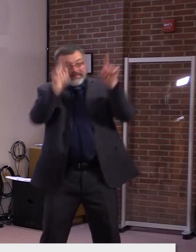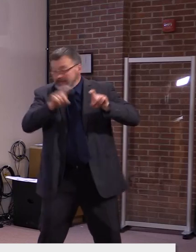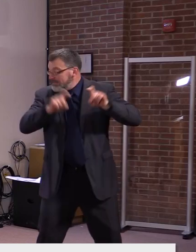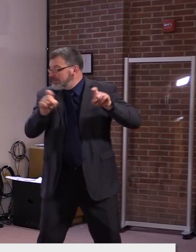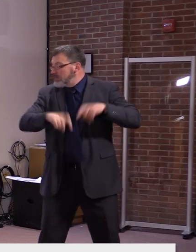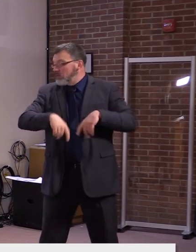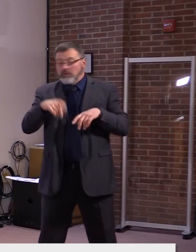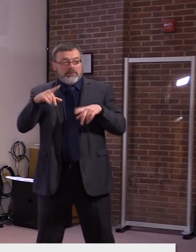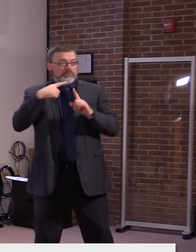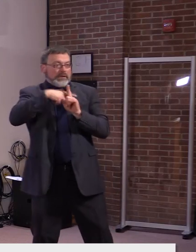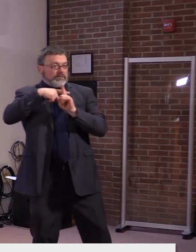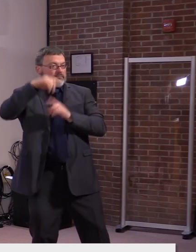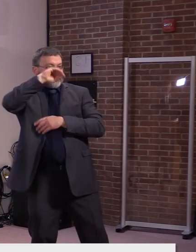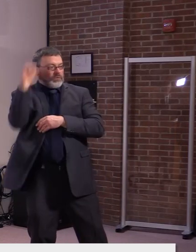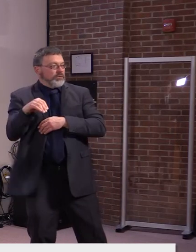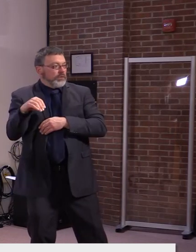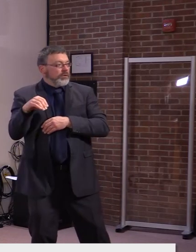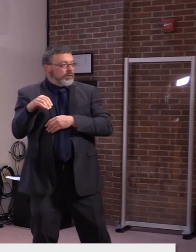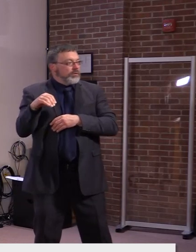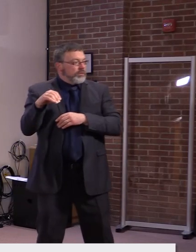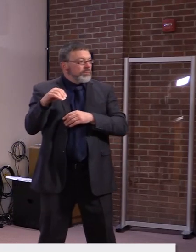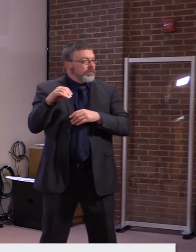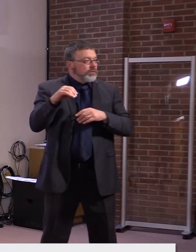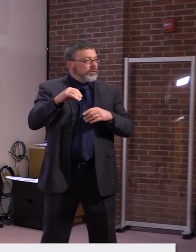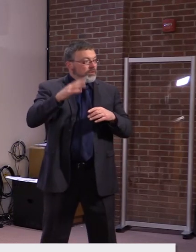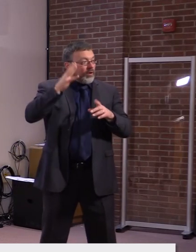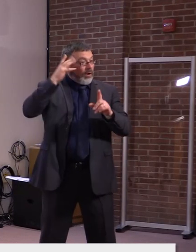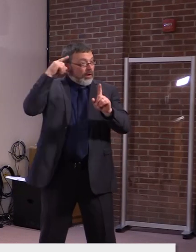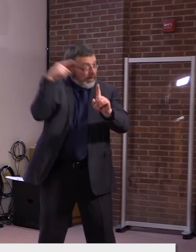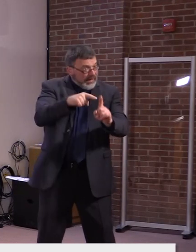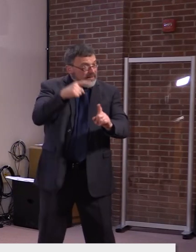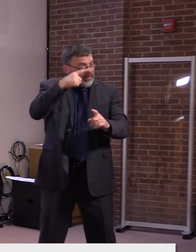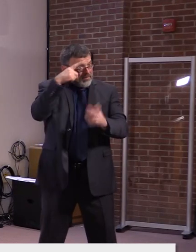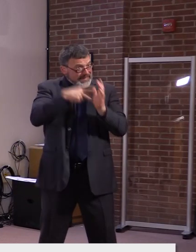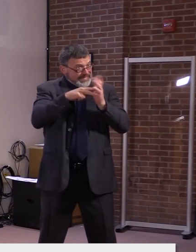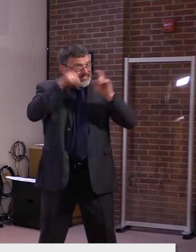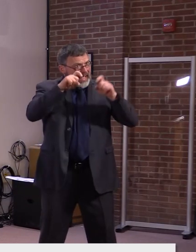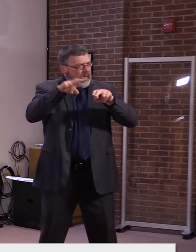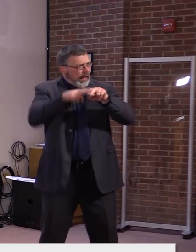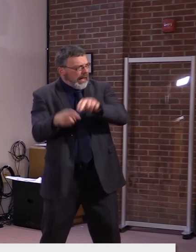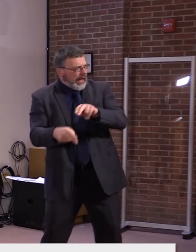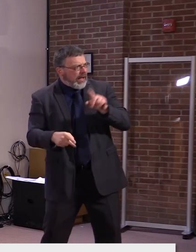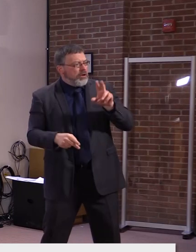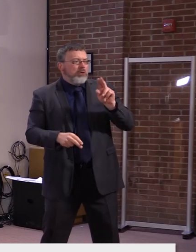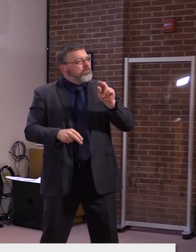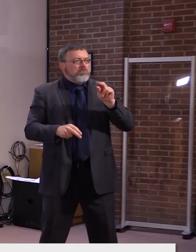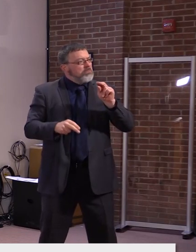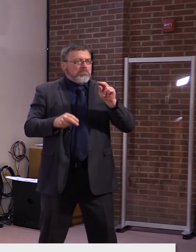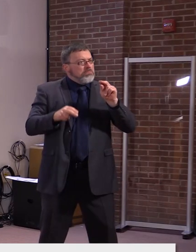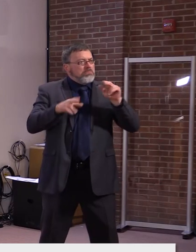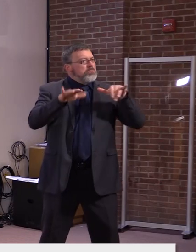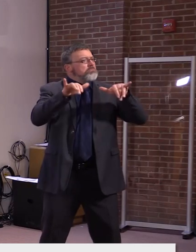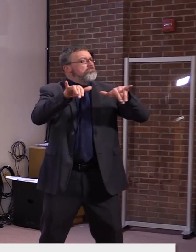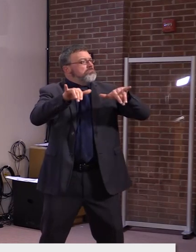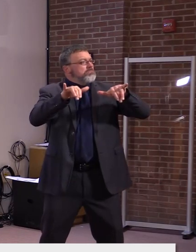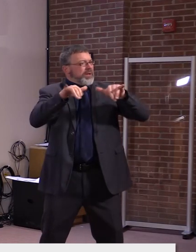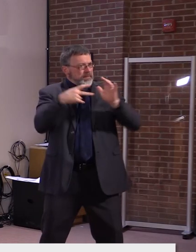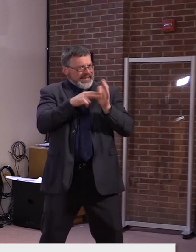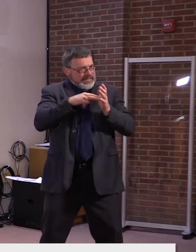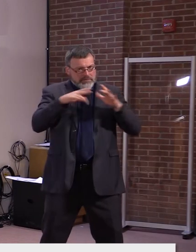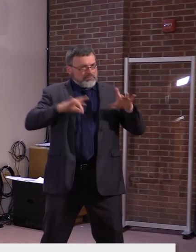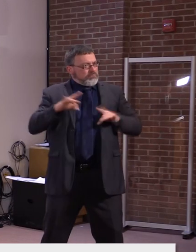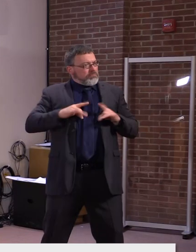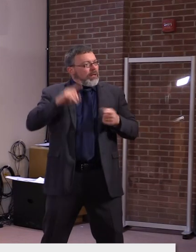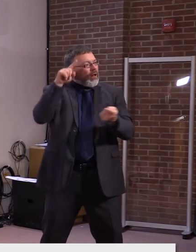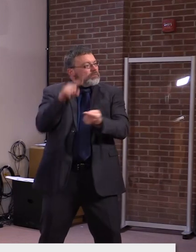last week. That has driven our positivity rate down over the last 7 days. So as we said a few weeks ago, that is